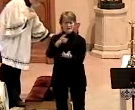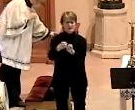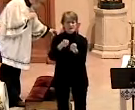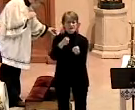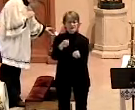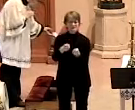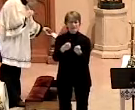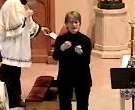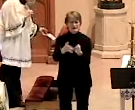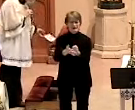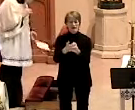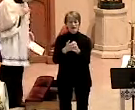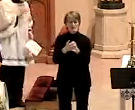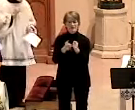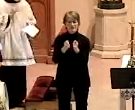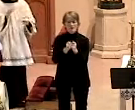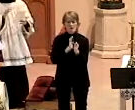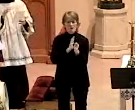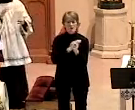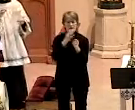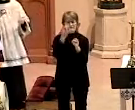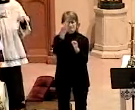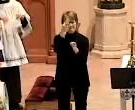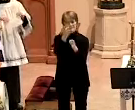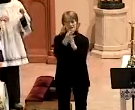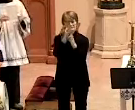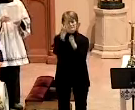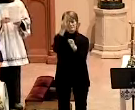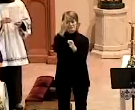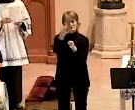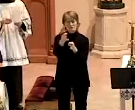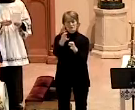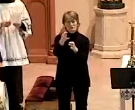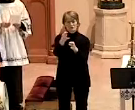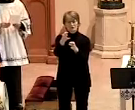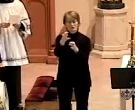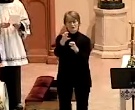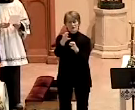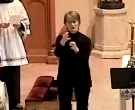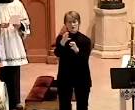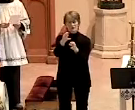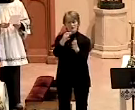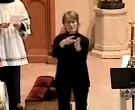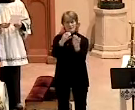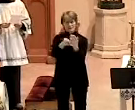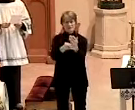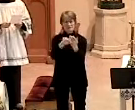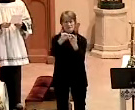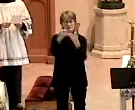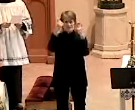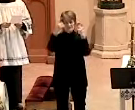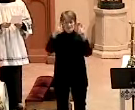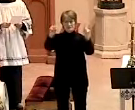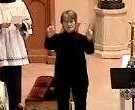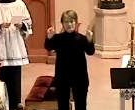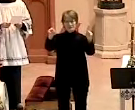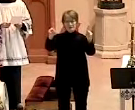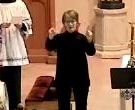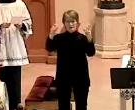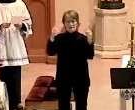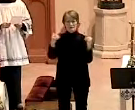campaign success. Now, please take your prayer card in the pew and let us offer our campaign prayer.